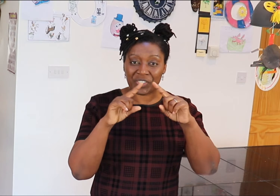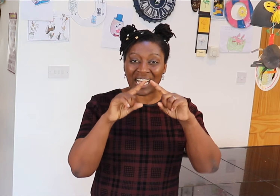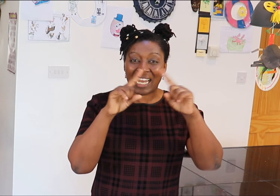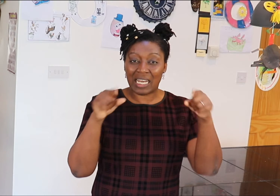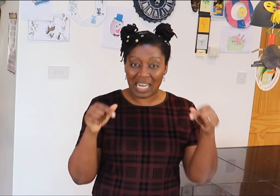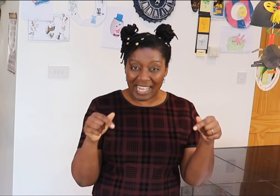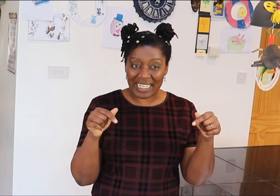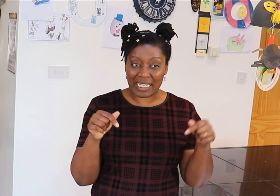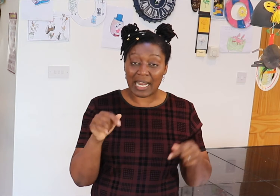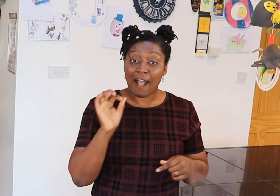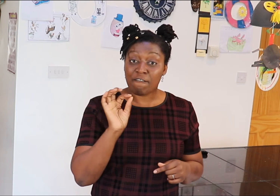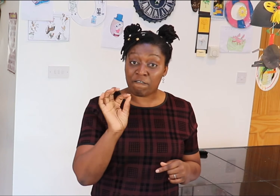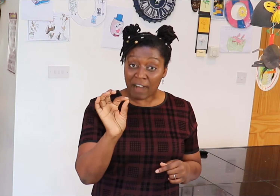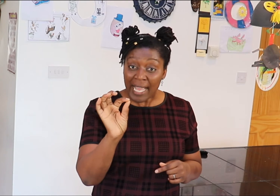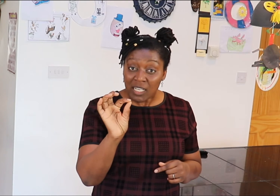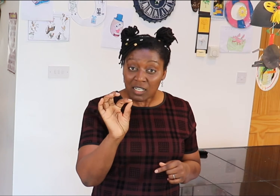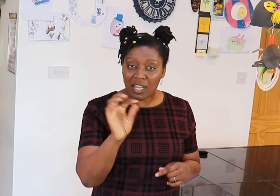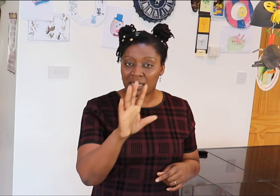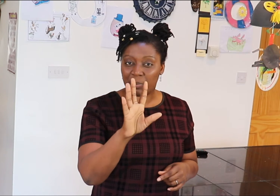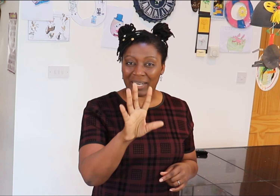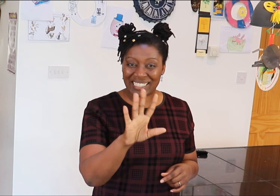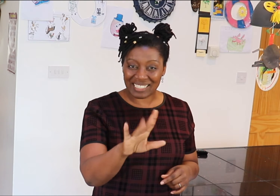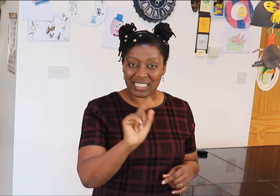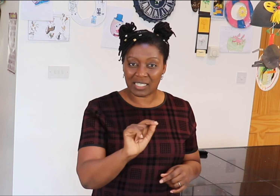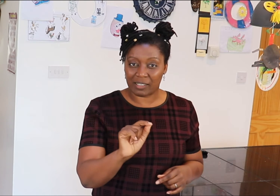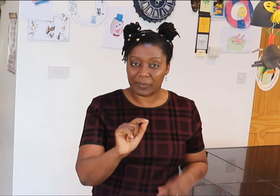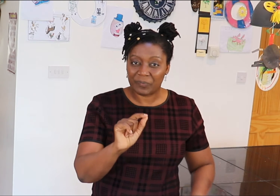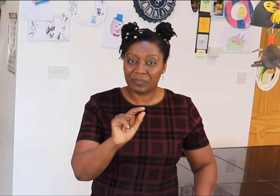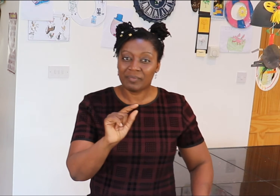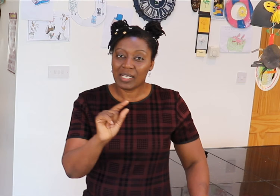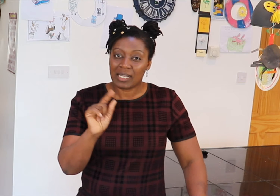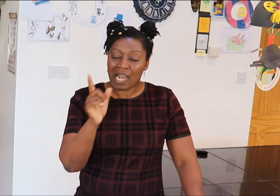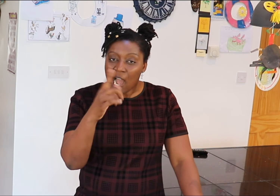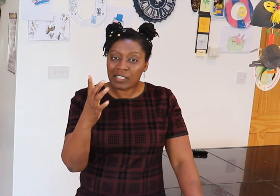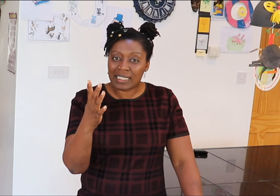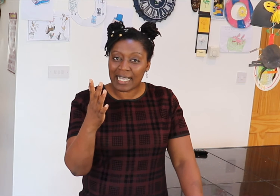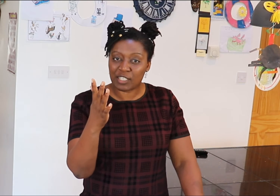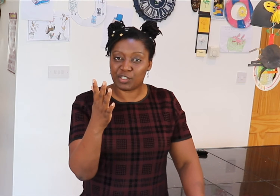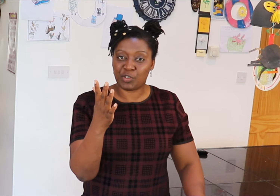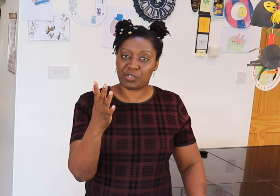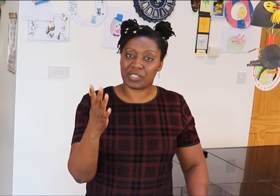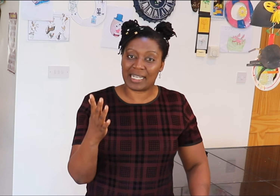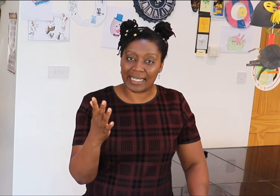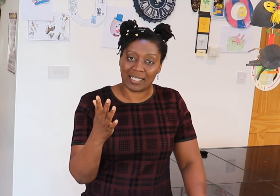uterus lining via the placenta. Now, how did it get into the uterus lining?